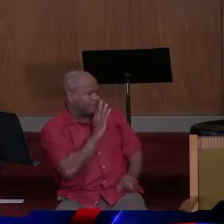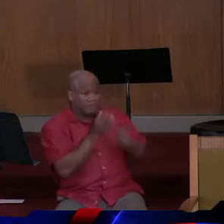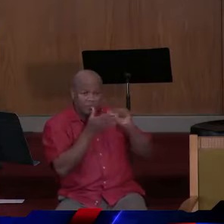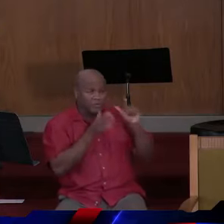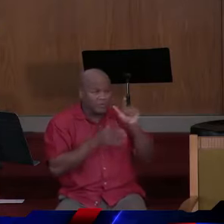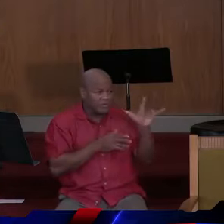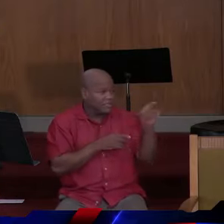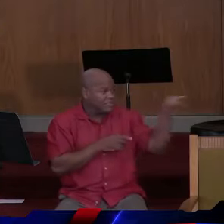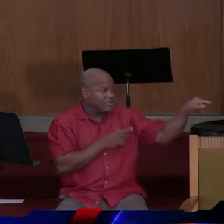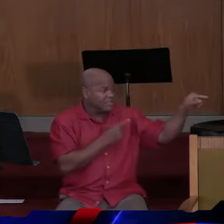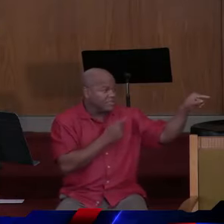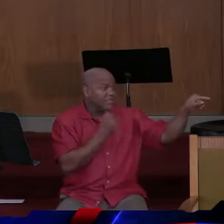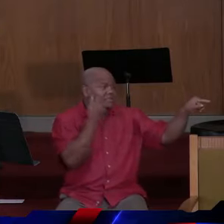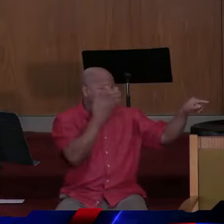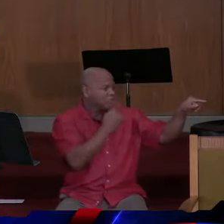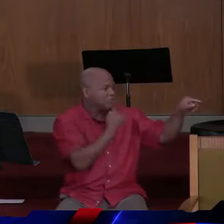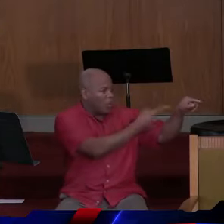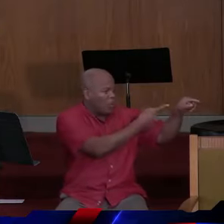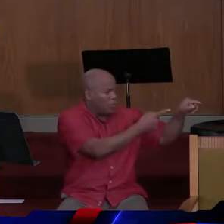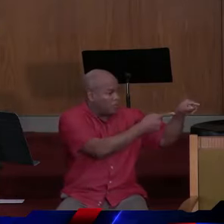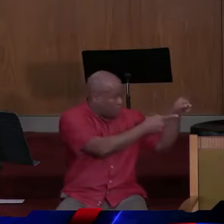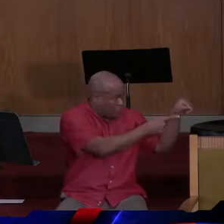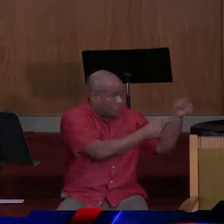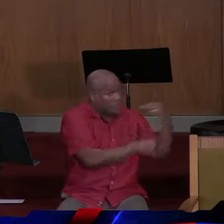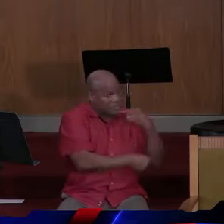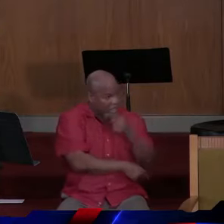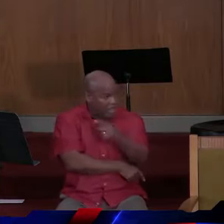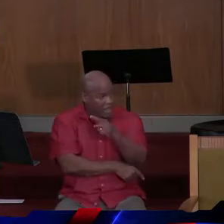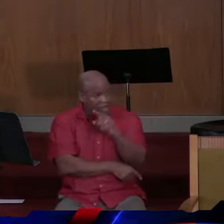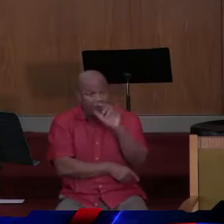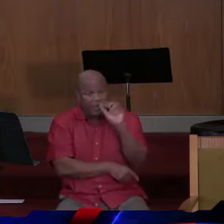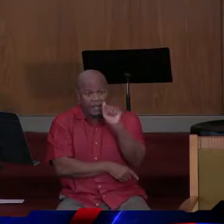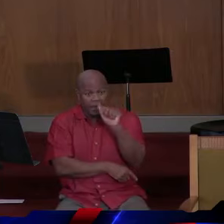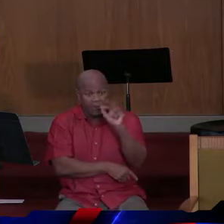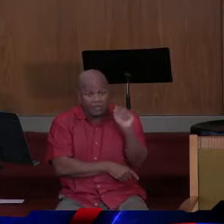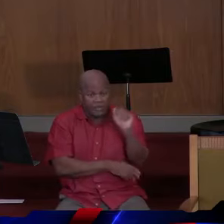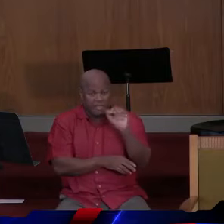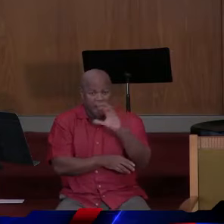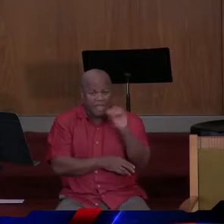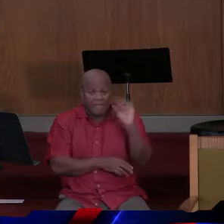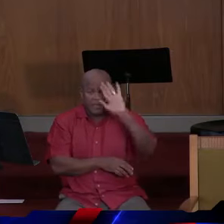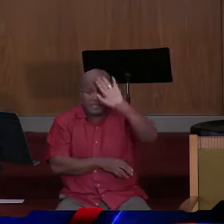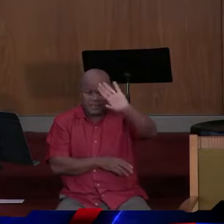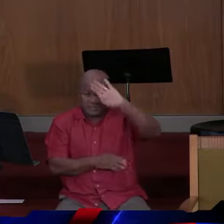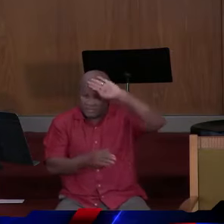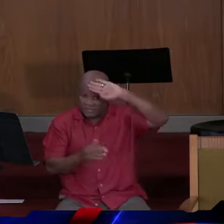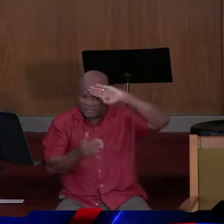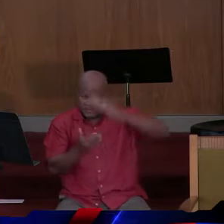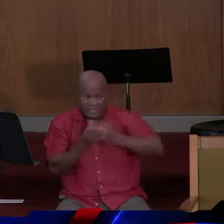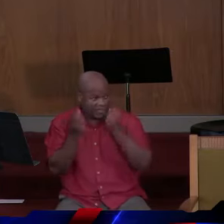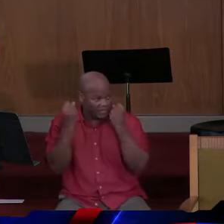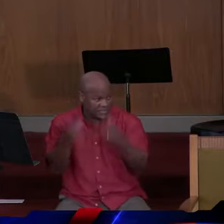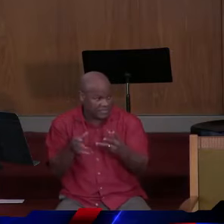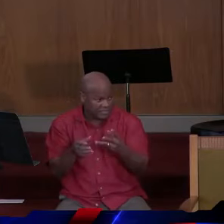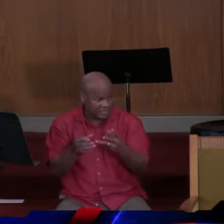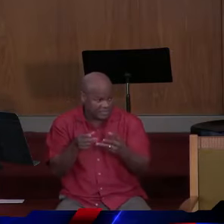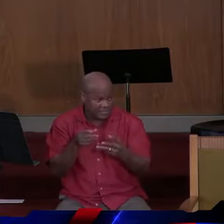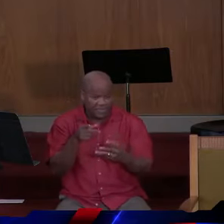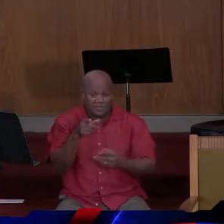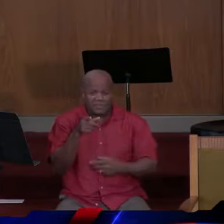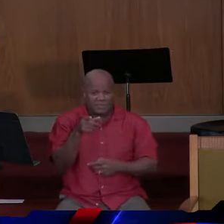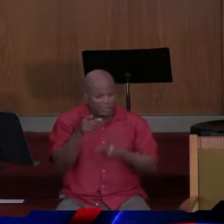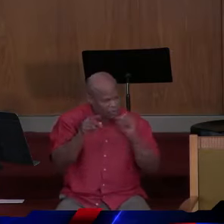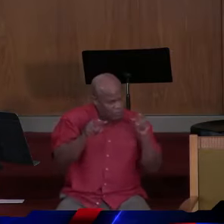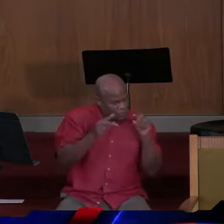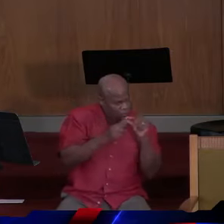told Moses to tell Aaron and told Aaron to tell his sons. And look. And he's, look at the word.